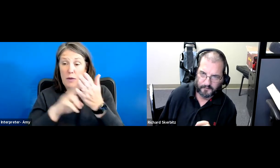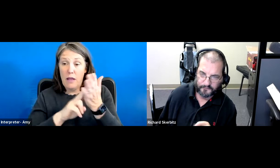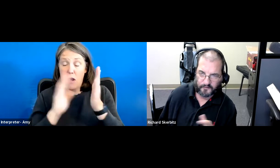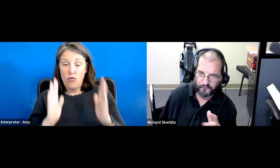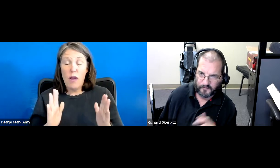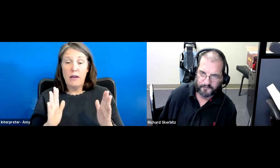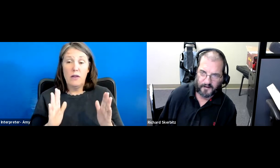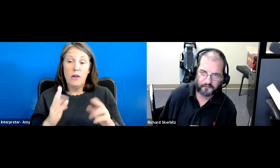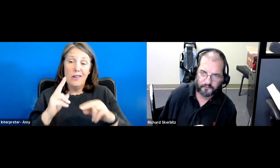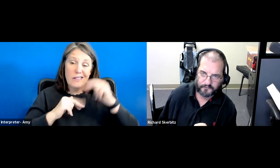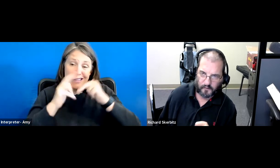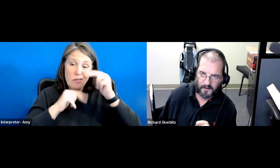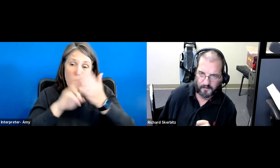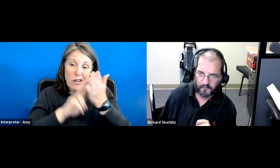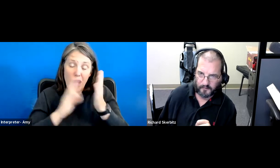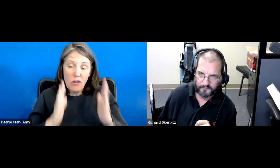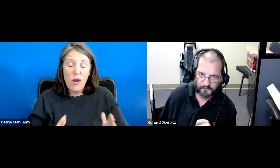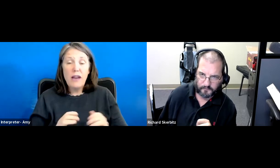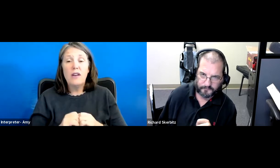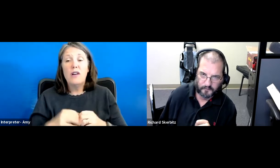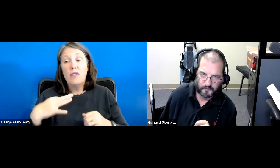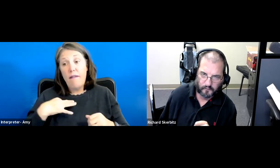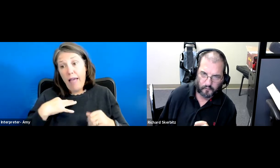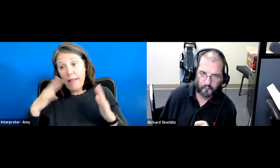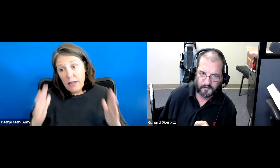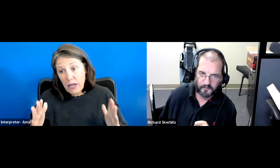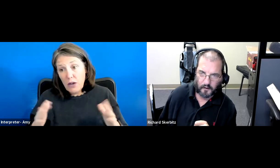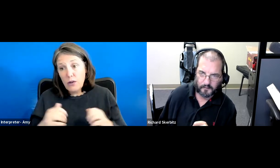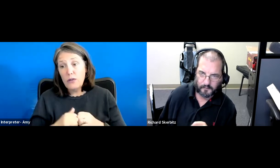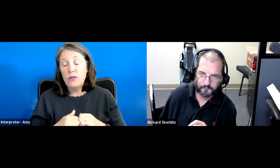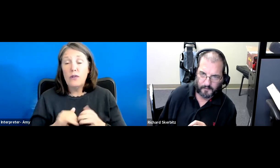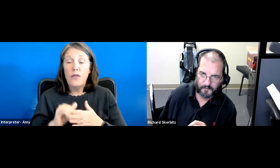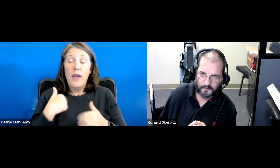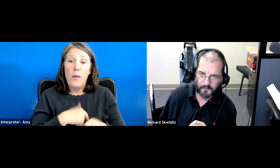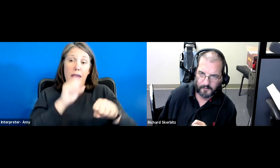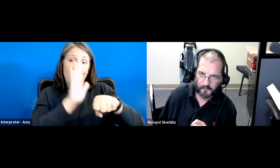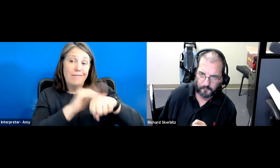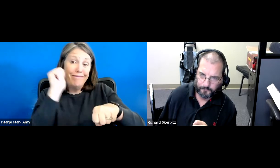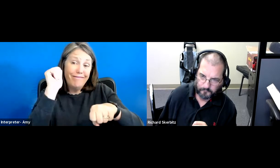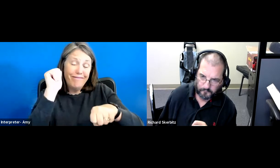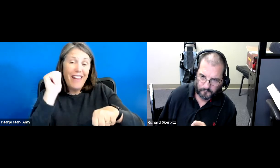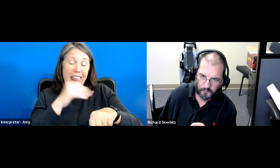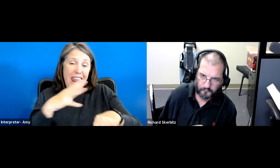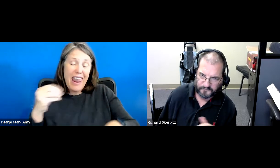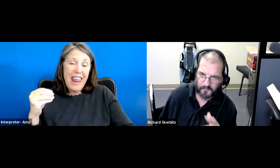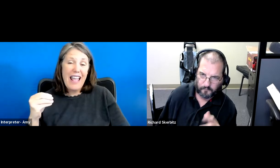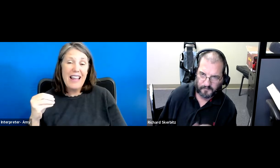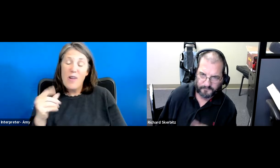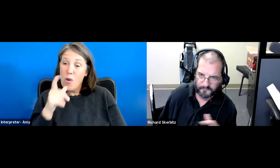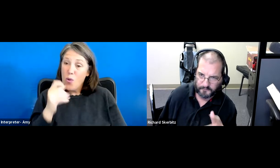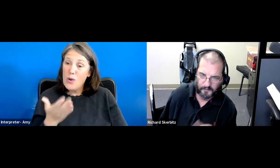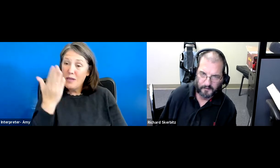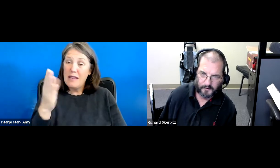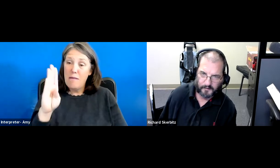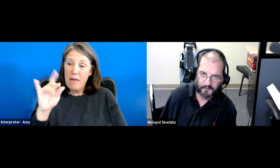and construction contractors and volunteers who we can call on, and who submit